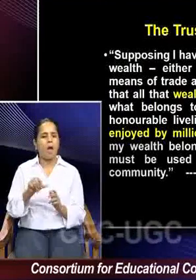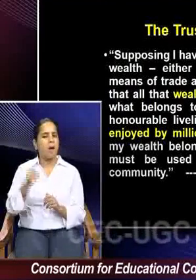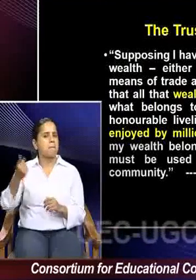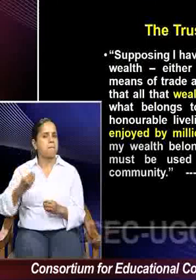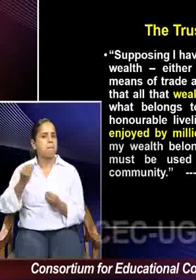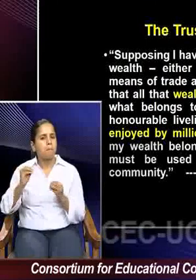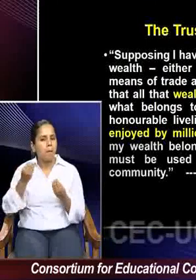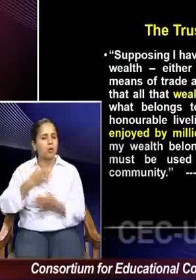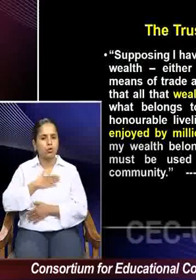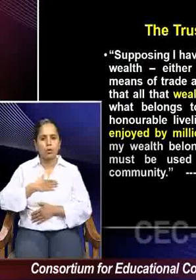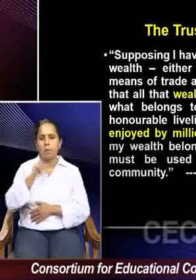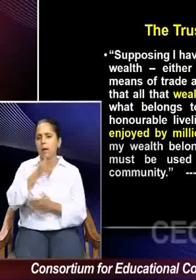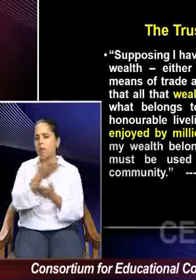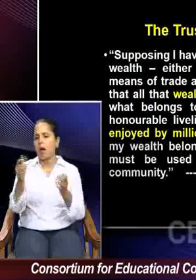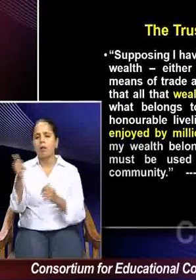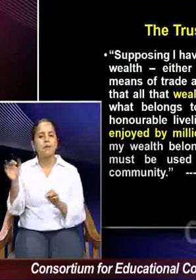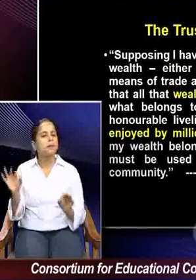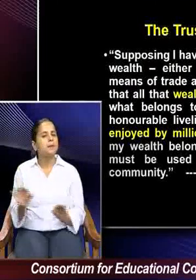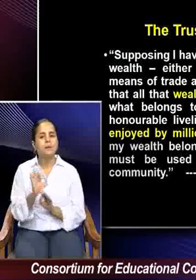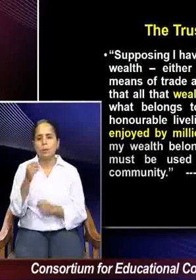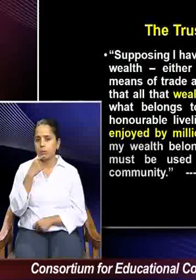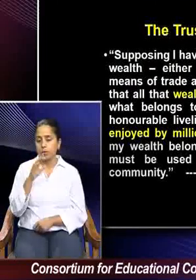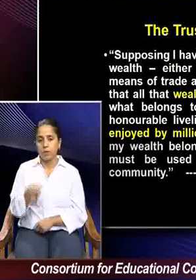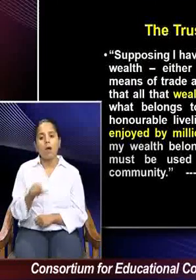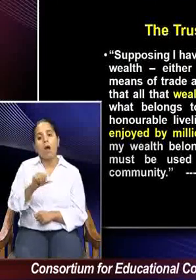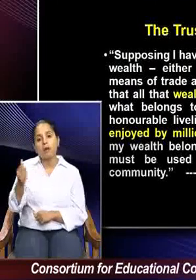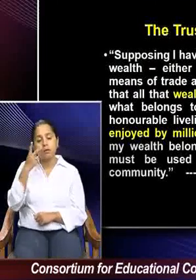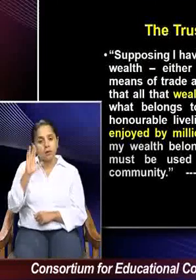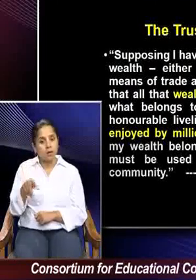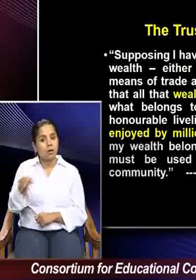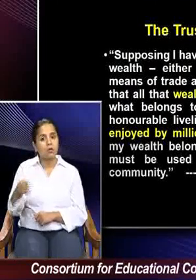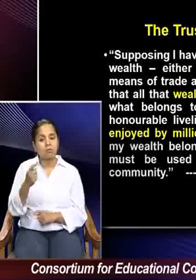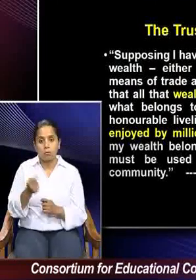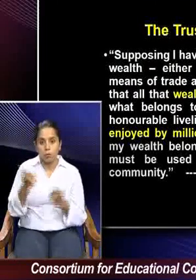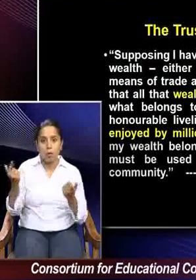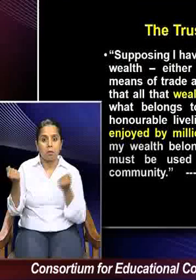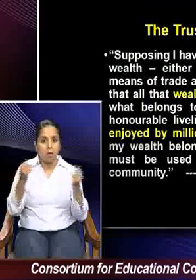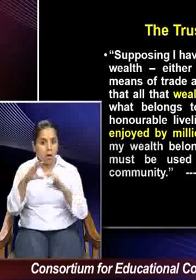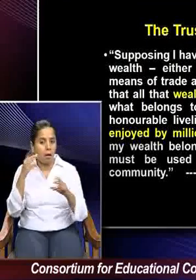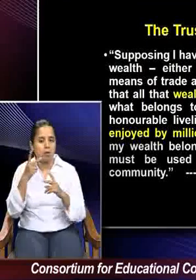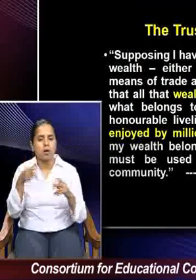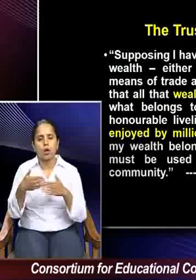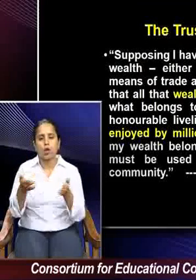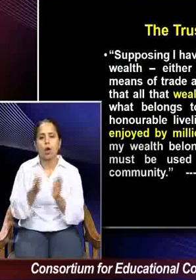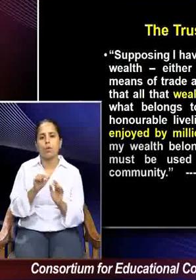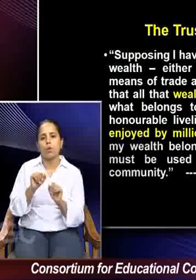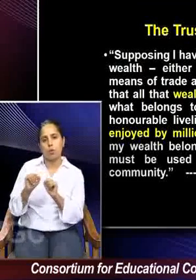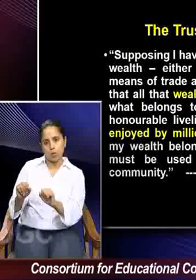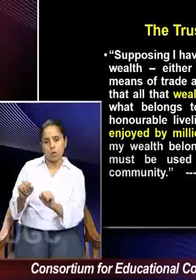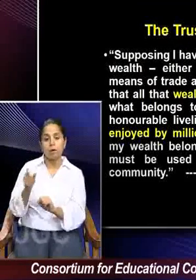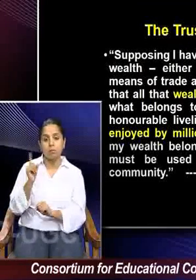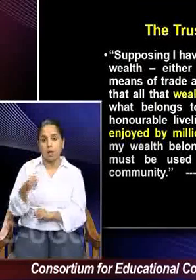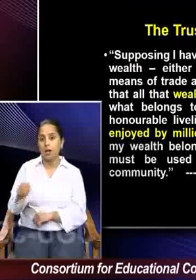enjoyed by millions of others. The rest of the wealth belongs to the community and must